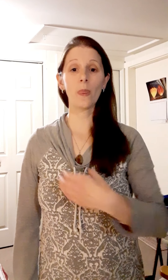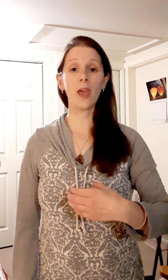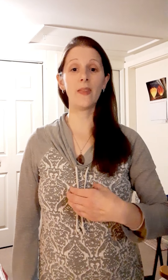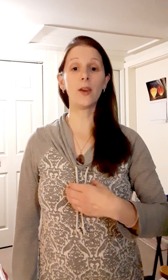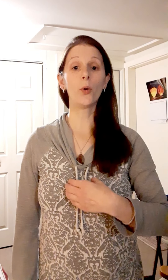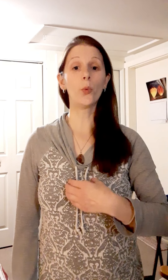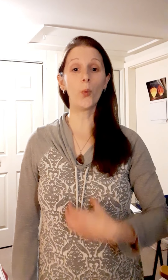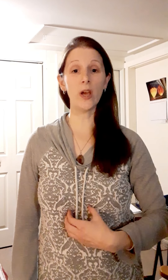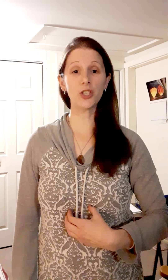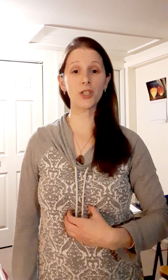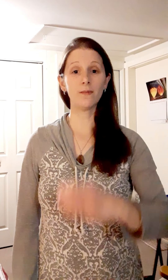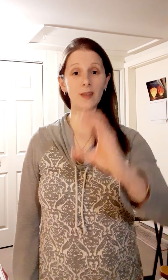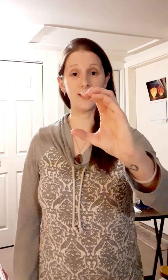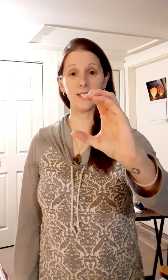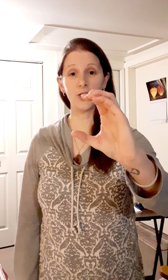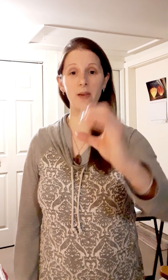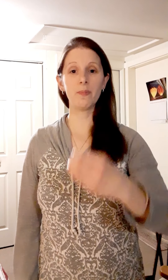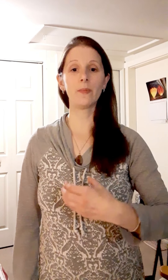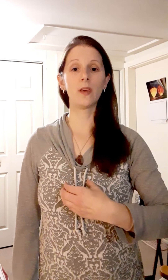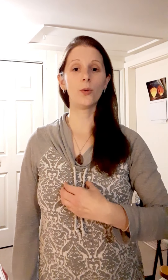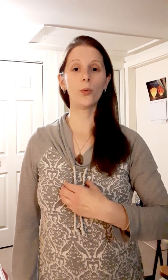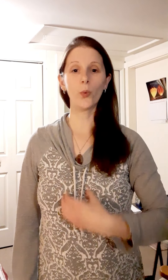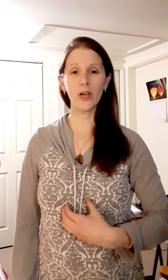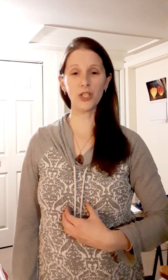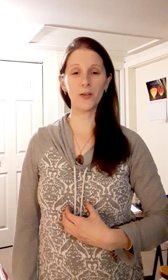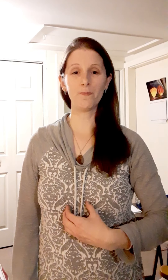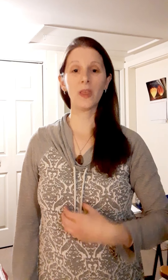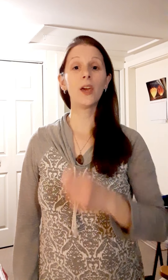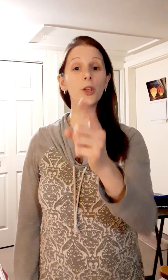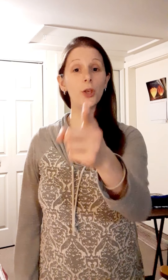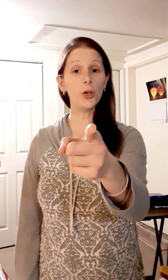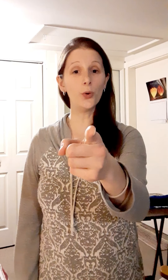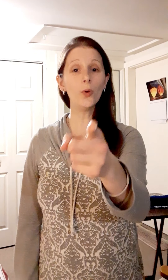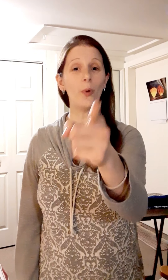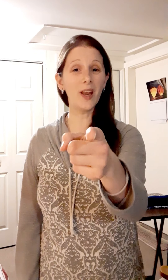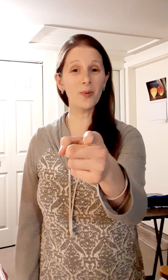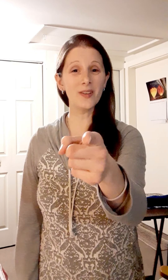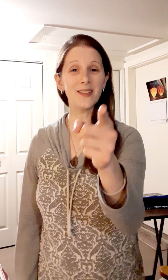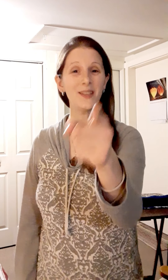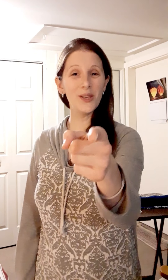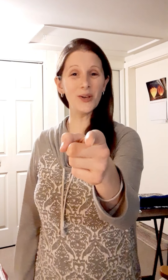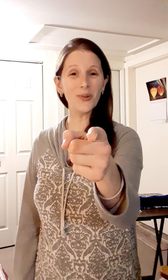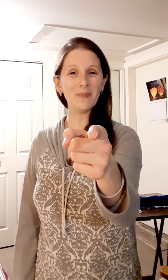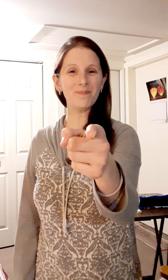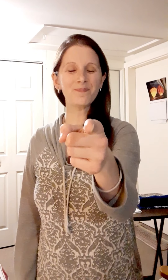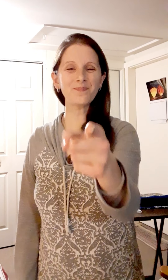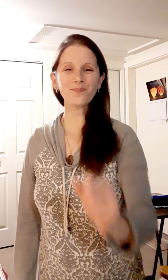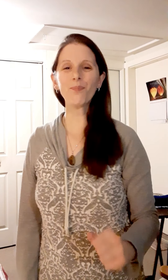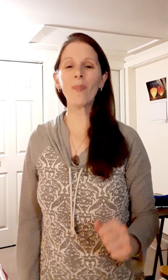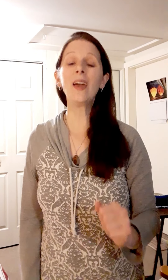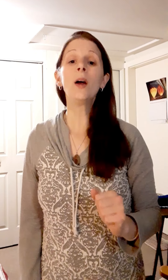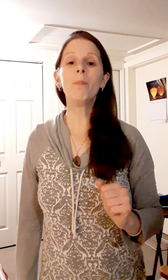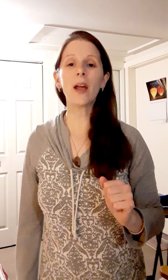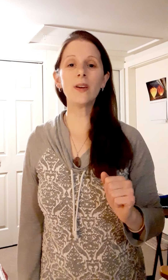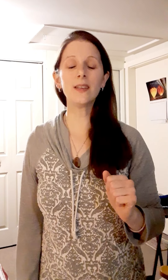and then wish, that's C shape, wish. You, point at the person, you. Merry is